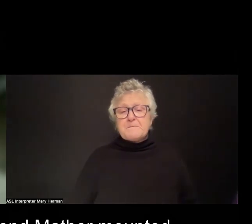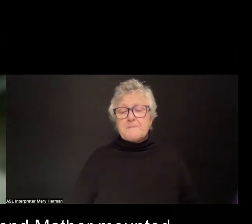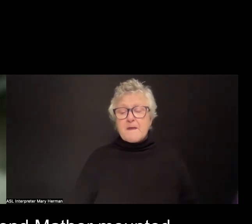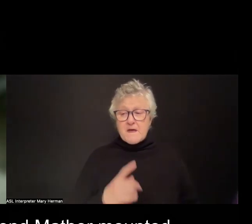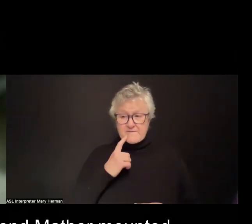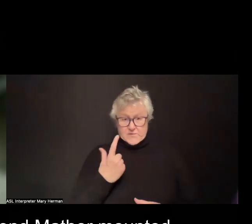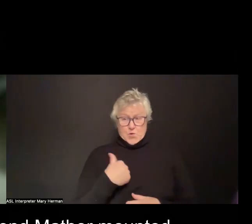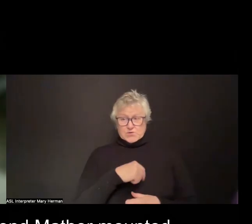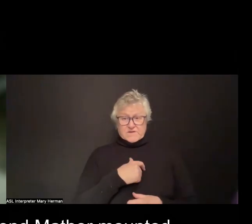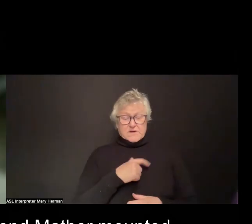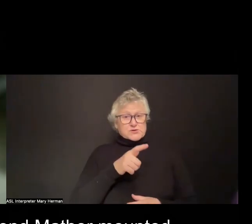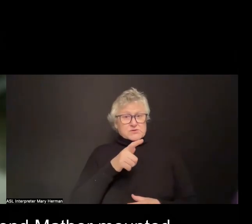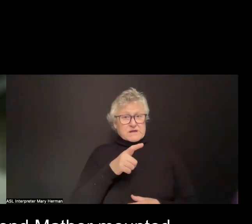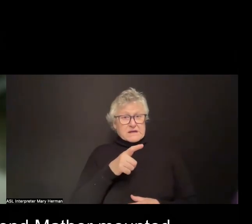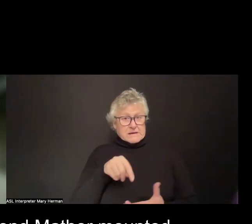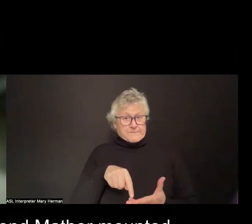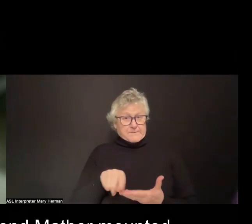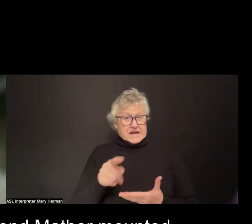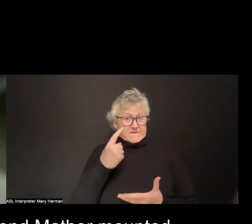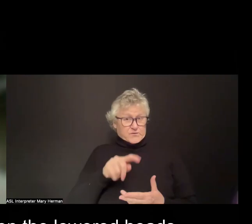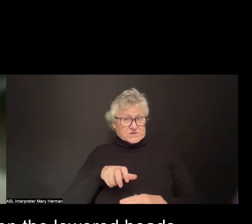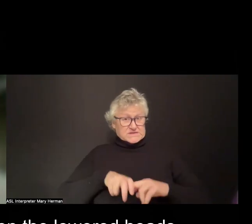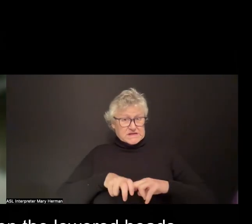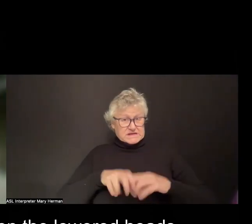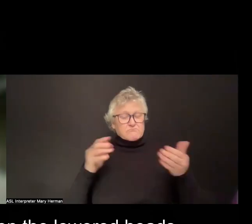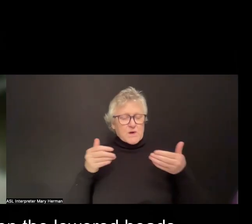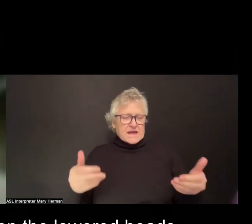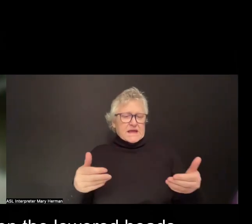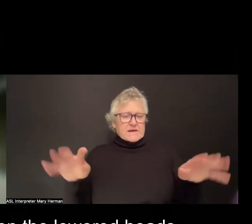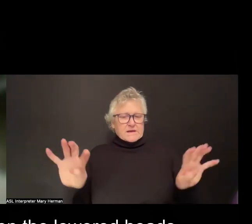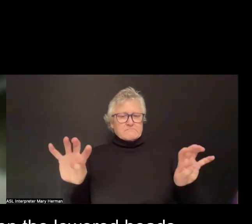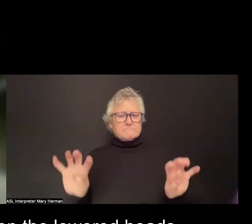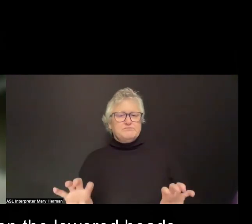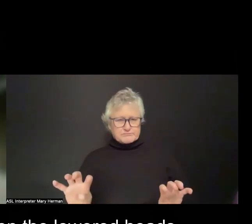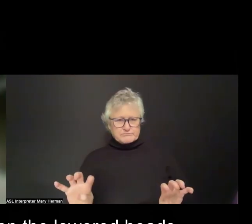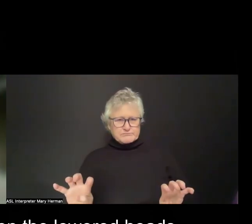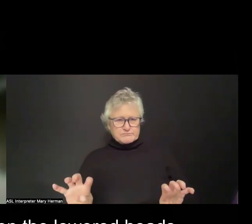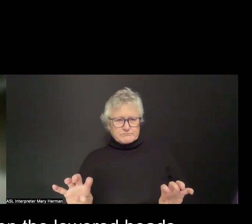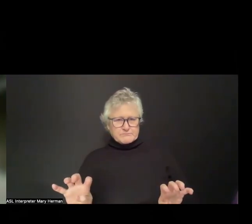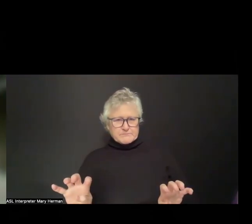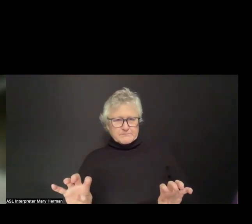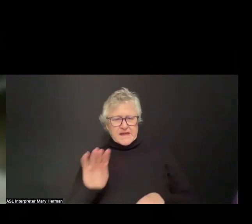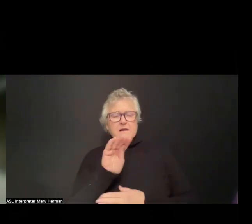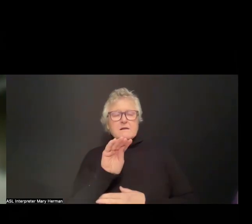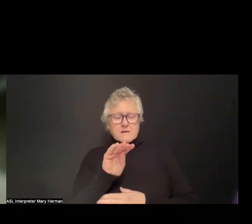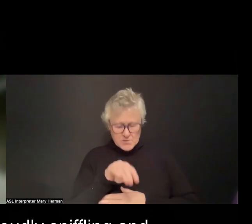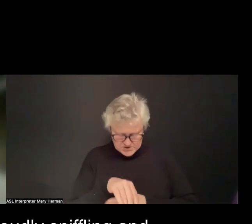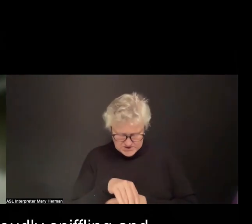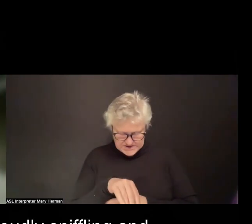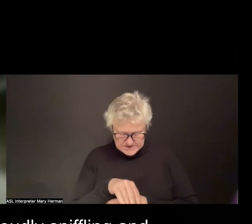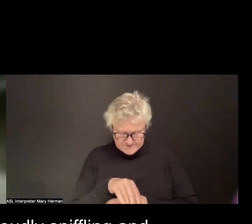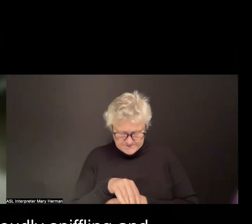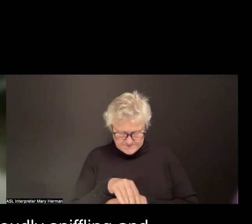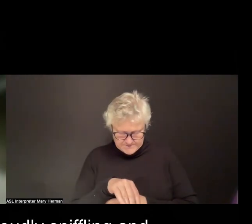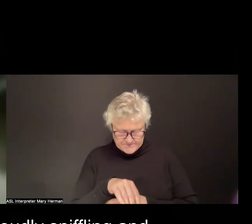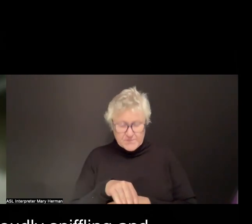in, and Reverend Mather mounted the pulpit and gazed down with the authority of God upon the lowered heads of the embittered pirates. George